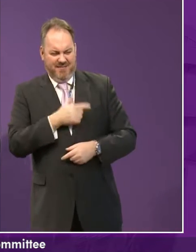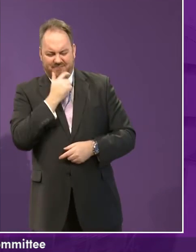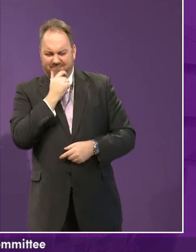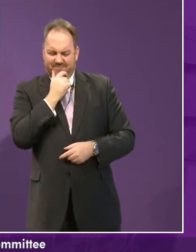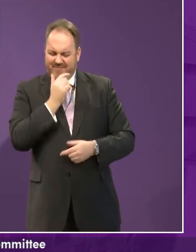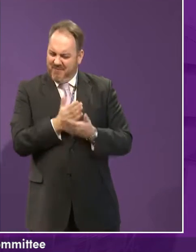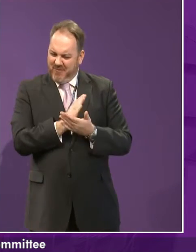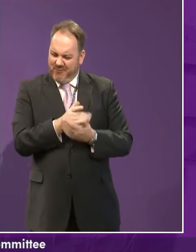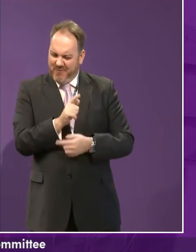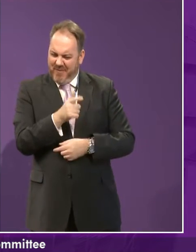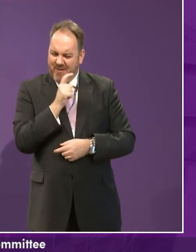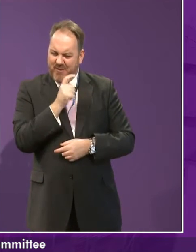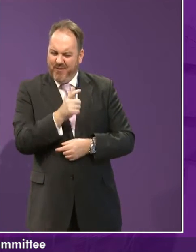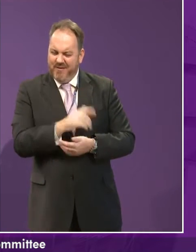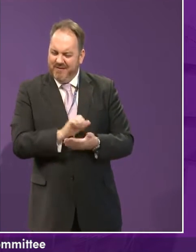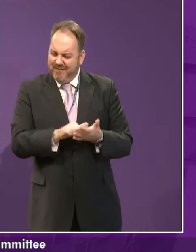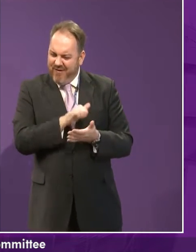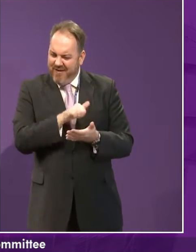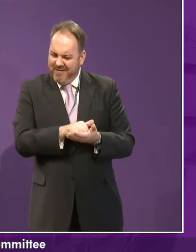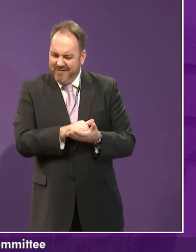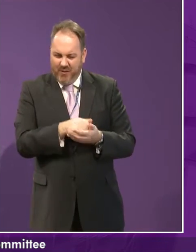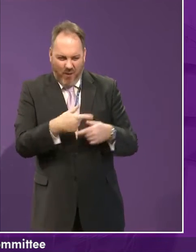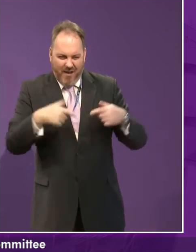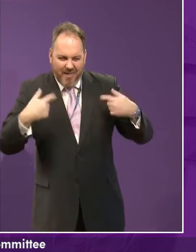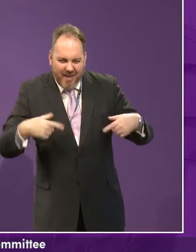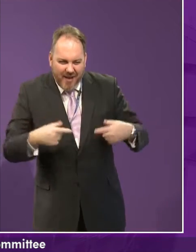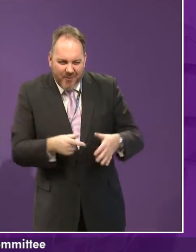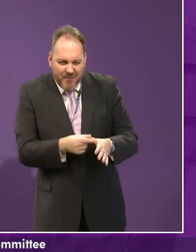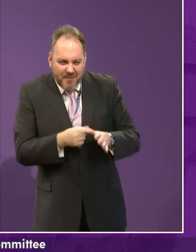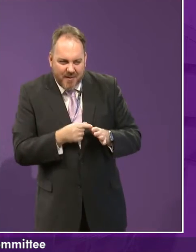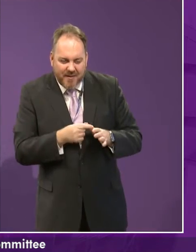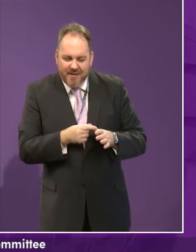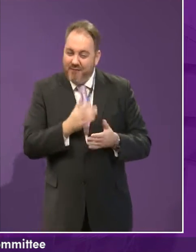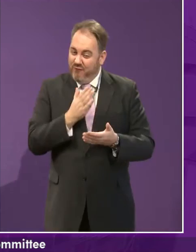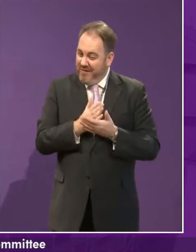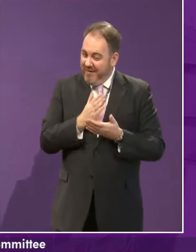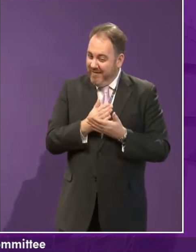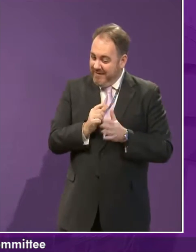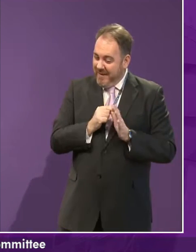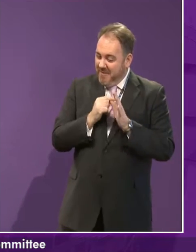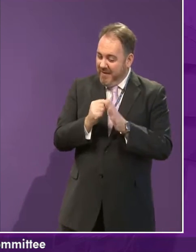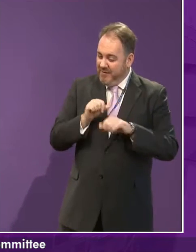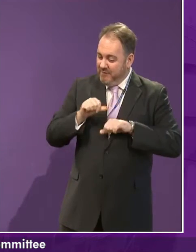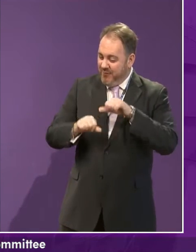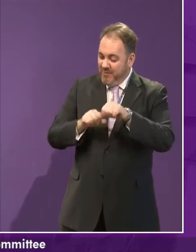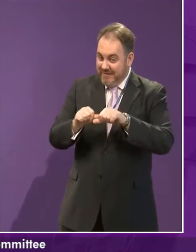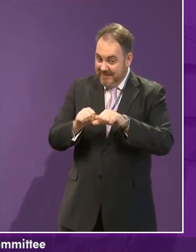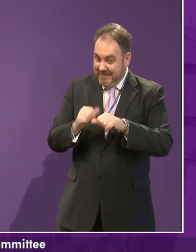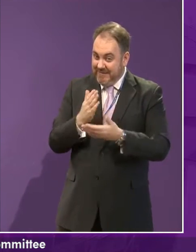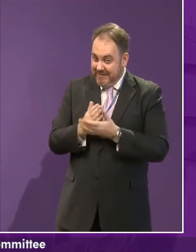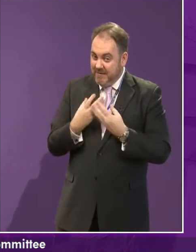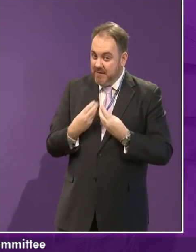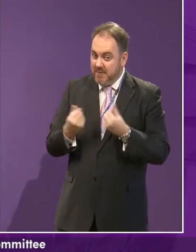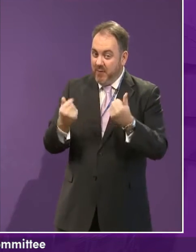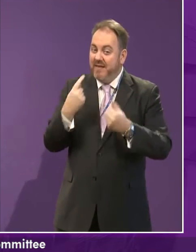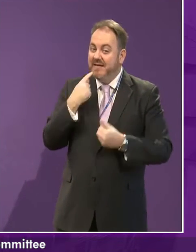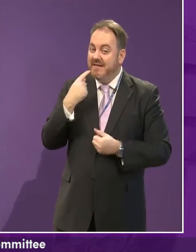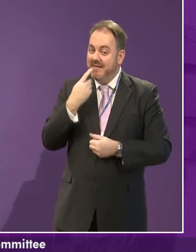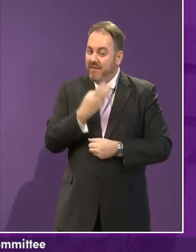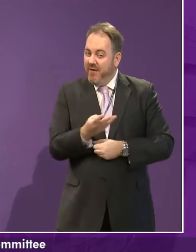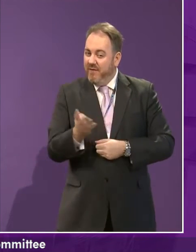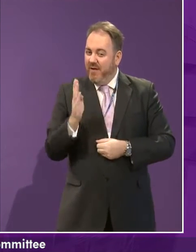been done to ensure that the application process is easy and accessible to everyone? Is